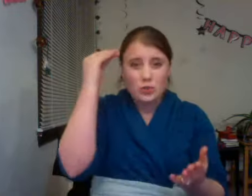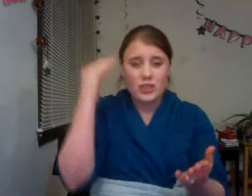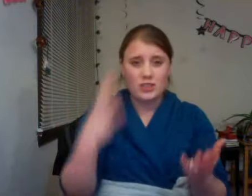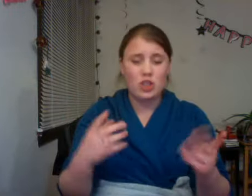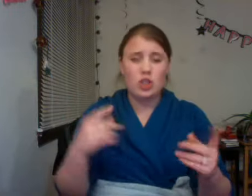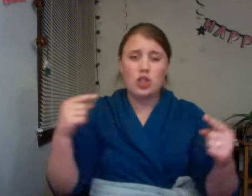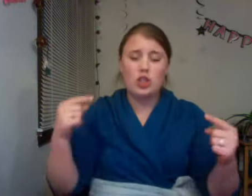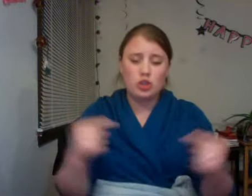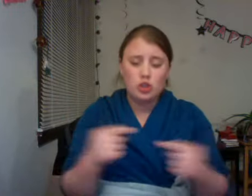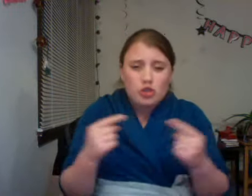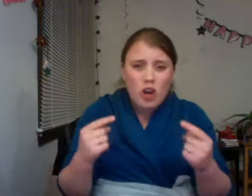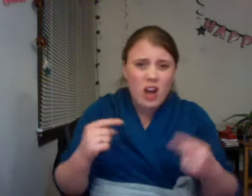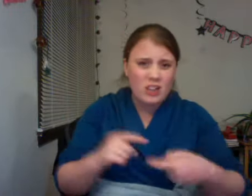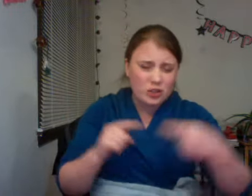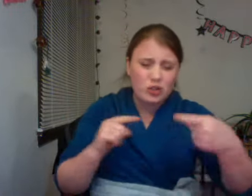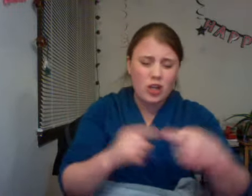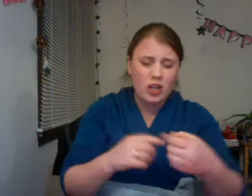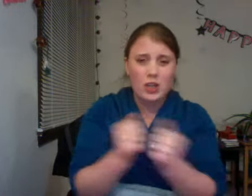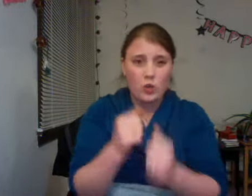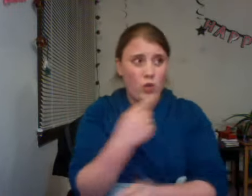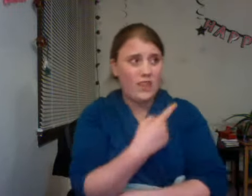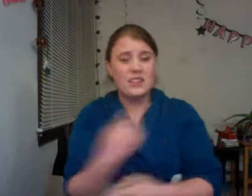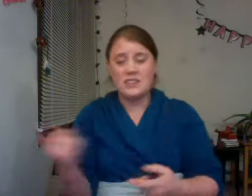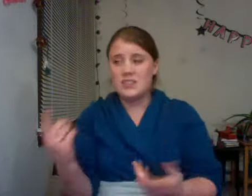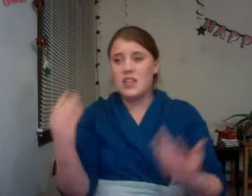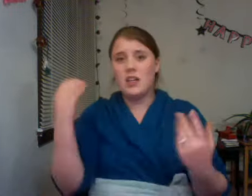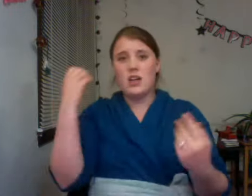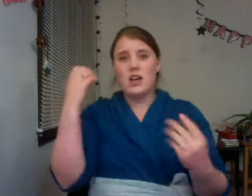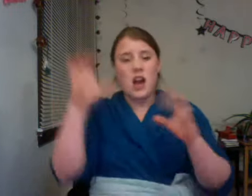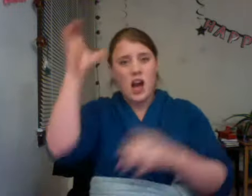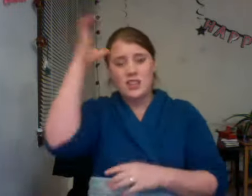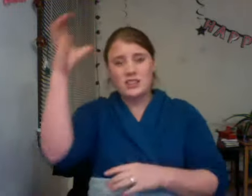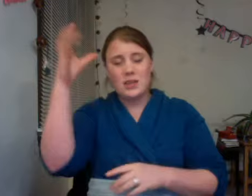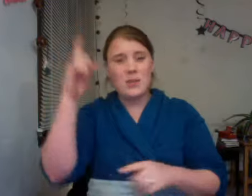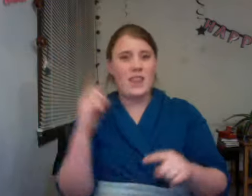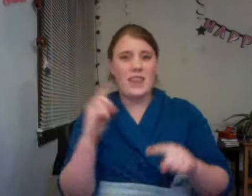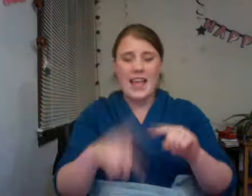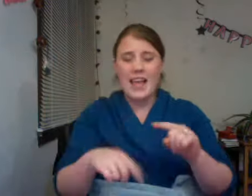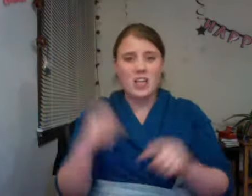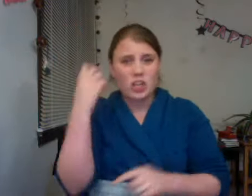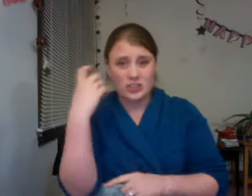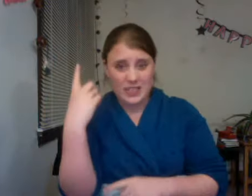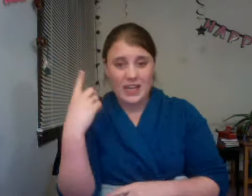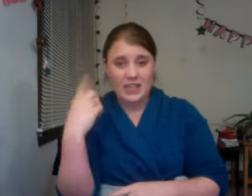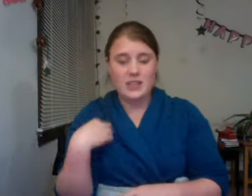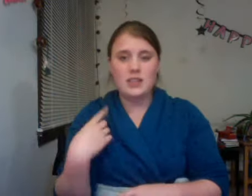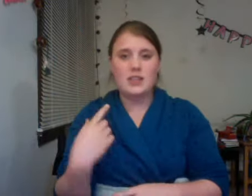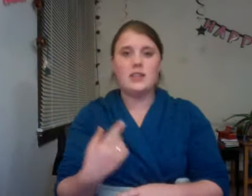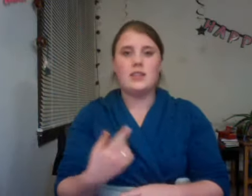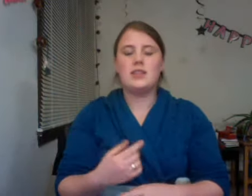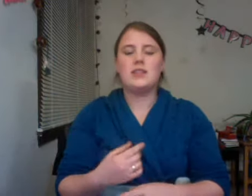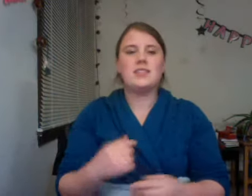horror stories. You know, in the communication of science, there is this obsession with